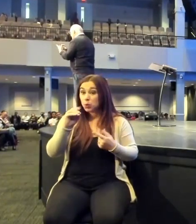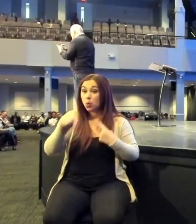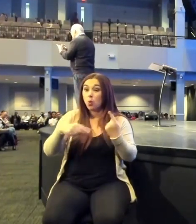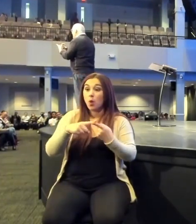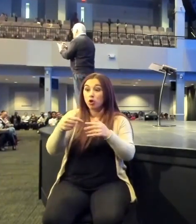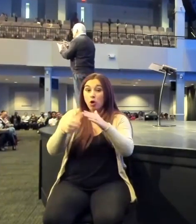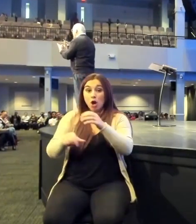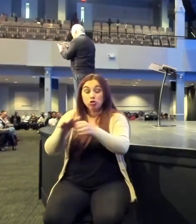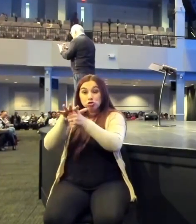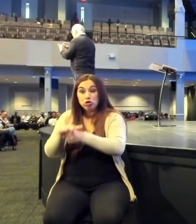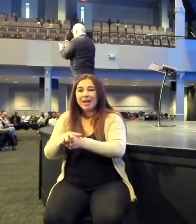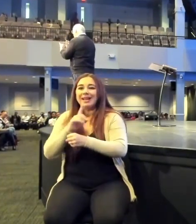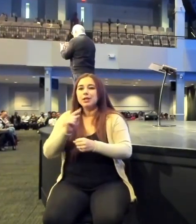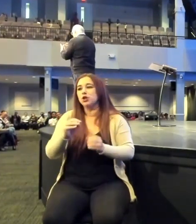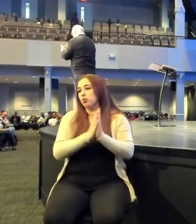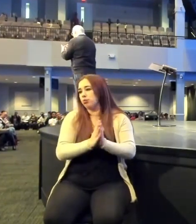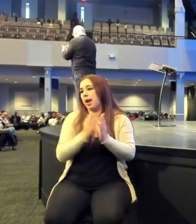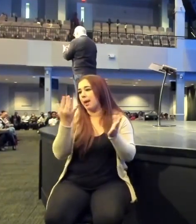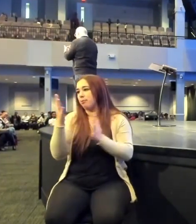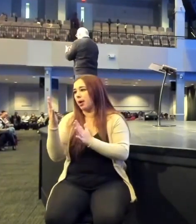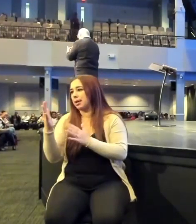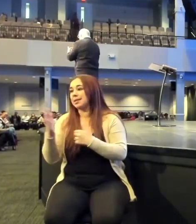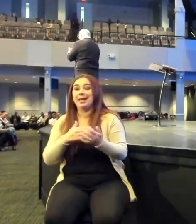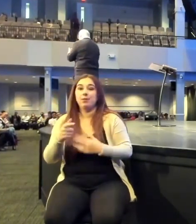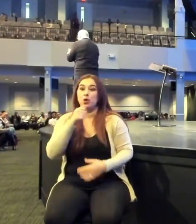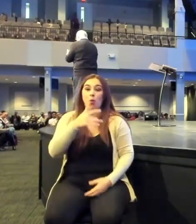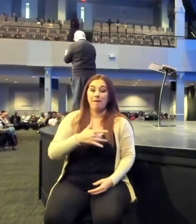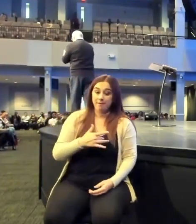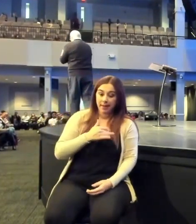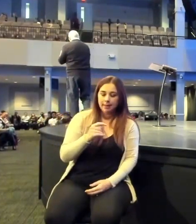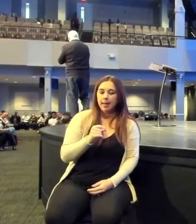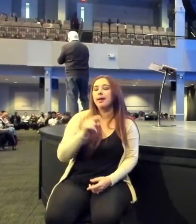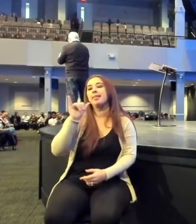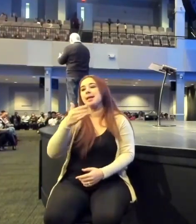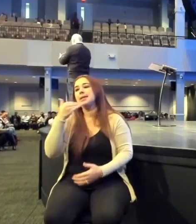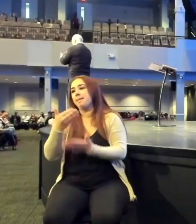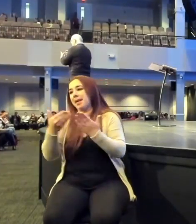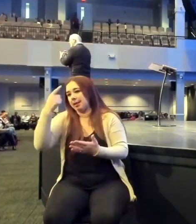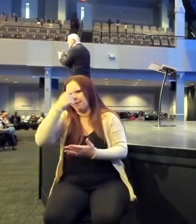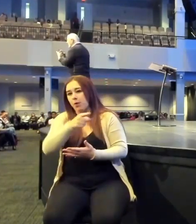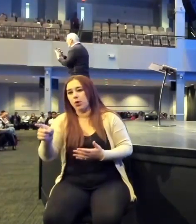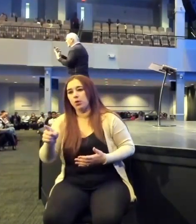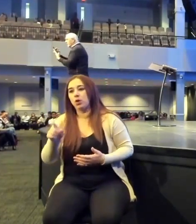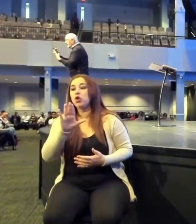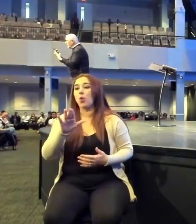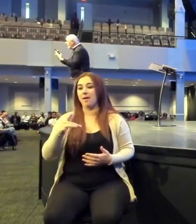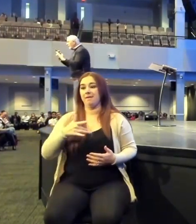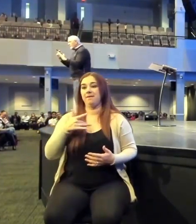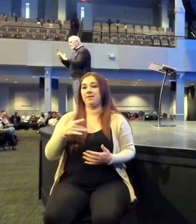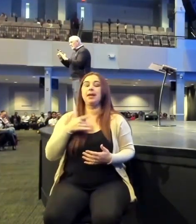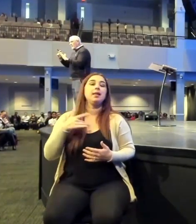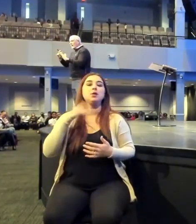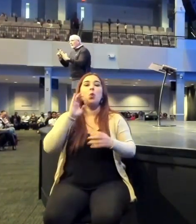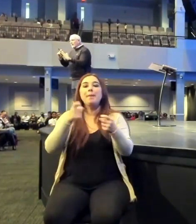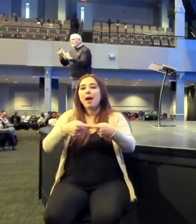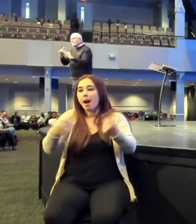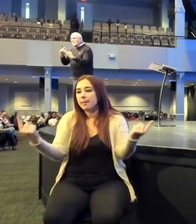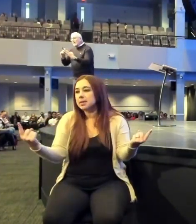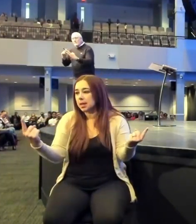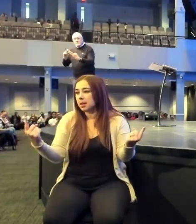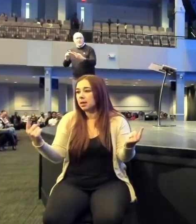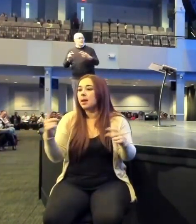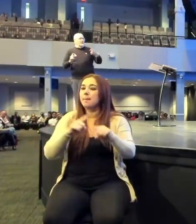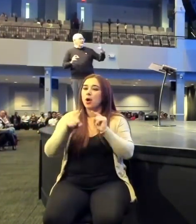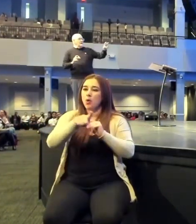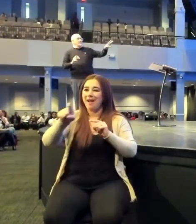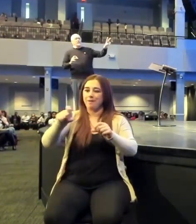under stress is to pray and praise, okay? So your feelings are going to be completely opposite of that. But you